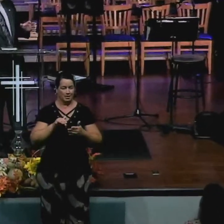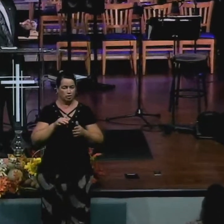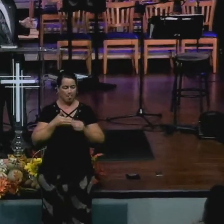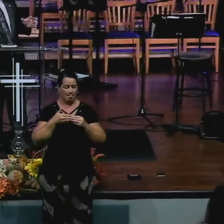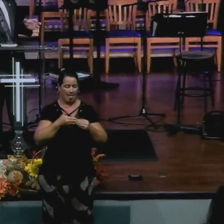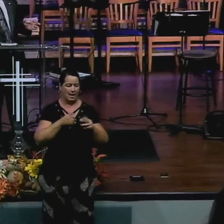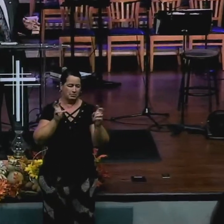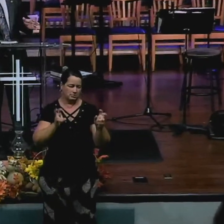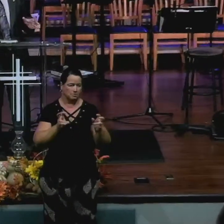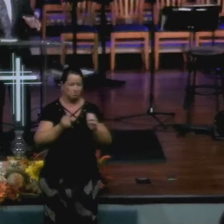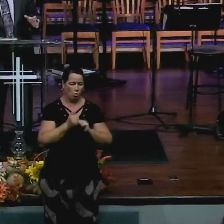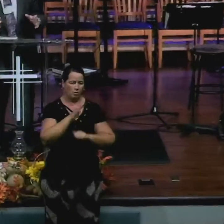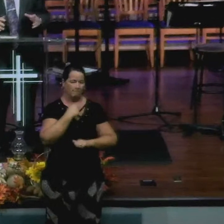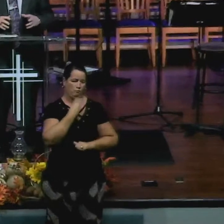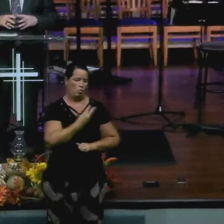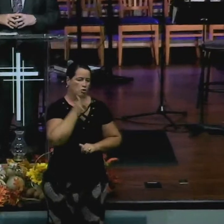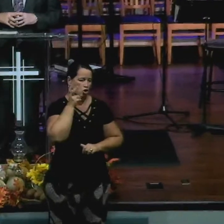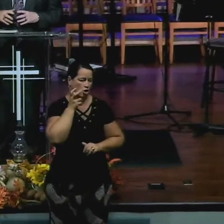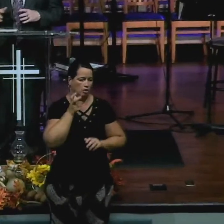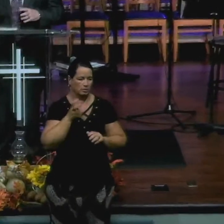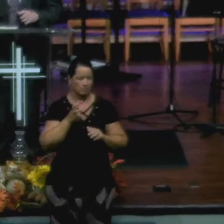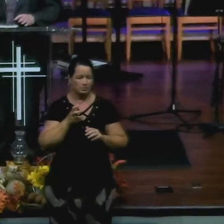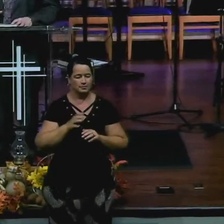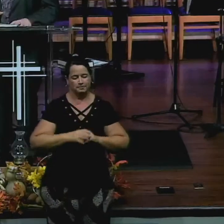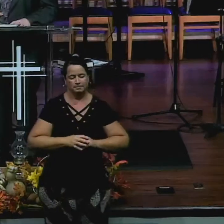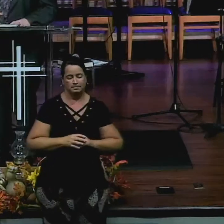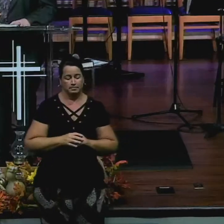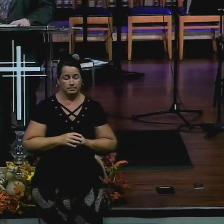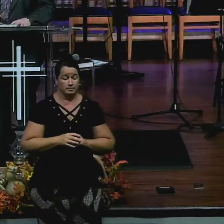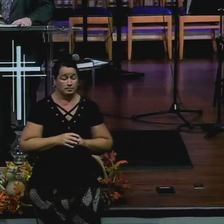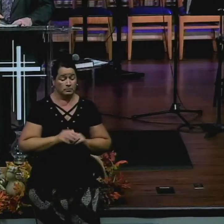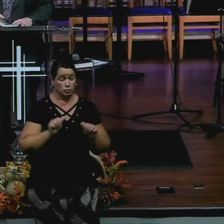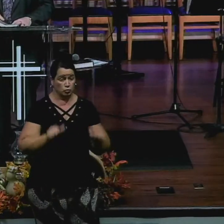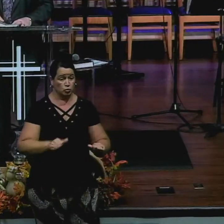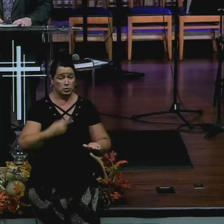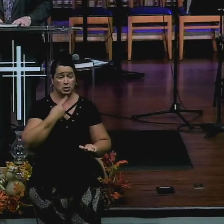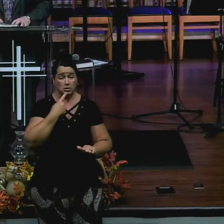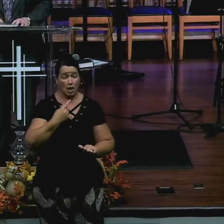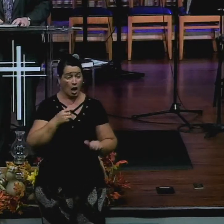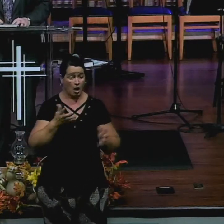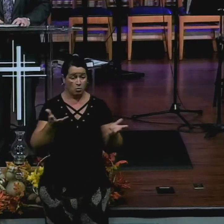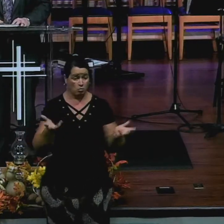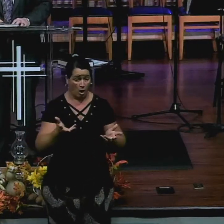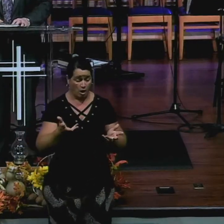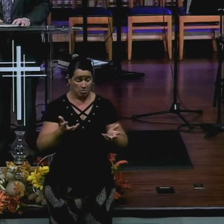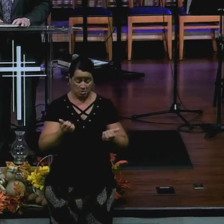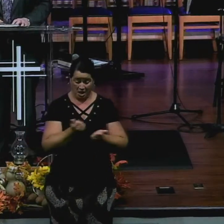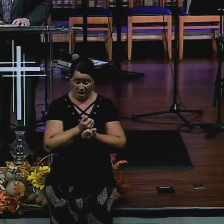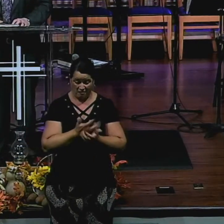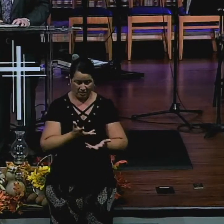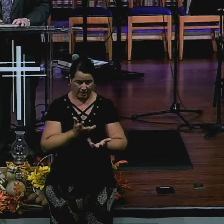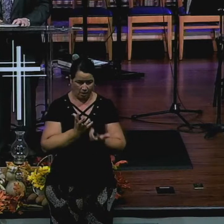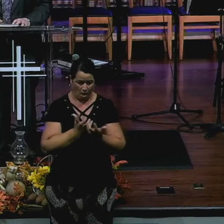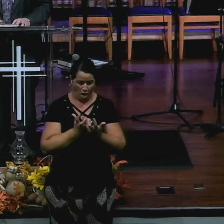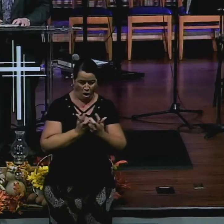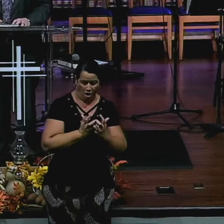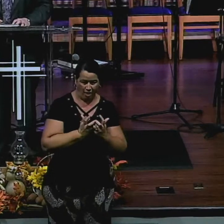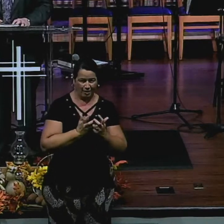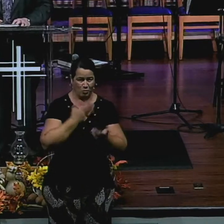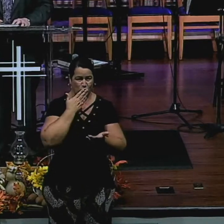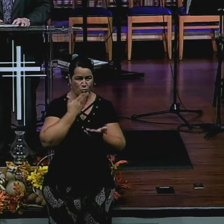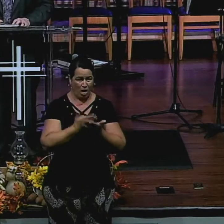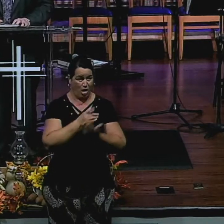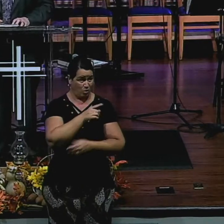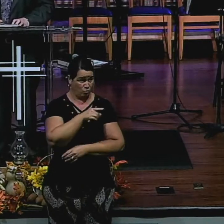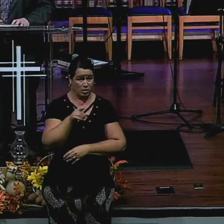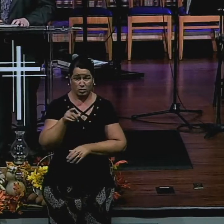even when all things are not so well in your life. And I'm wondering if some